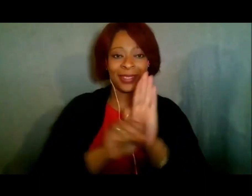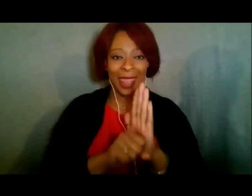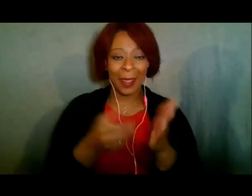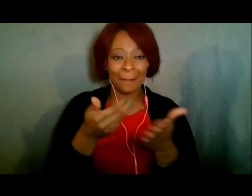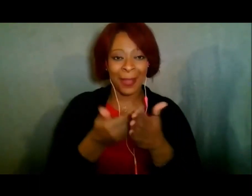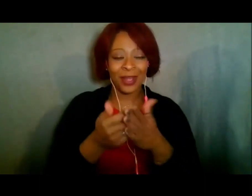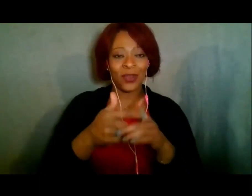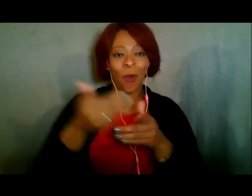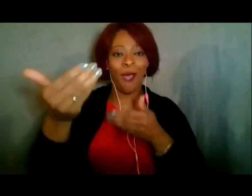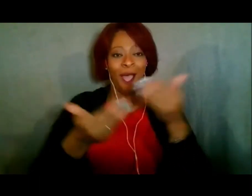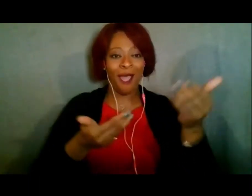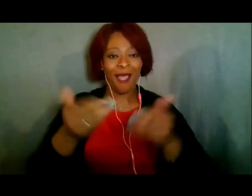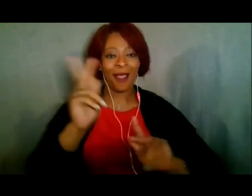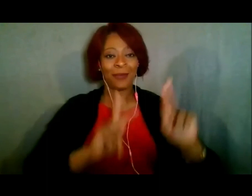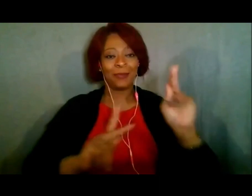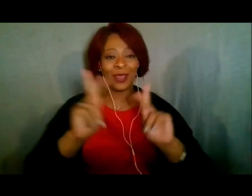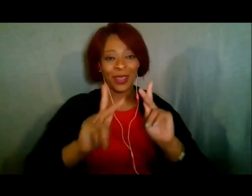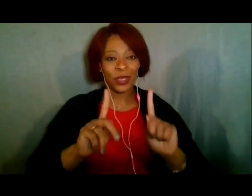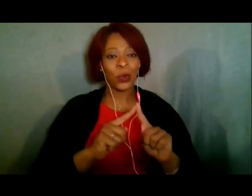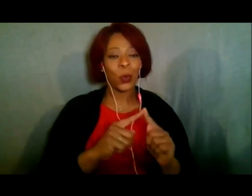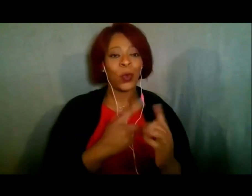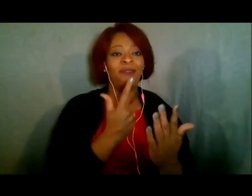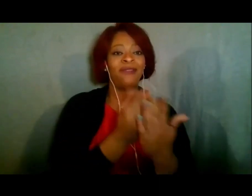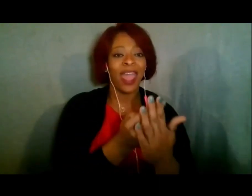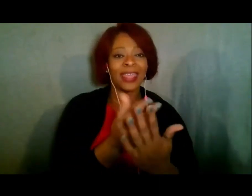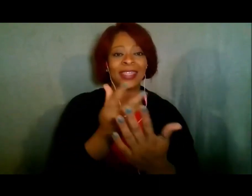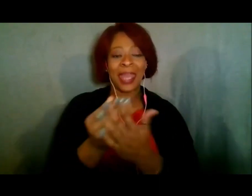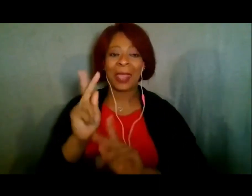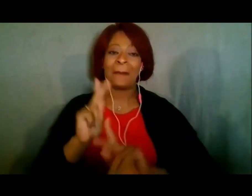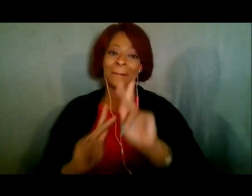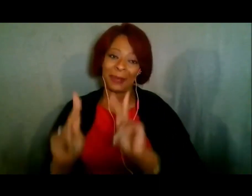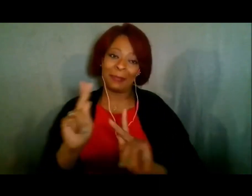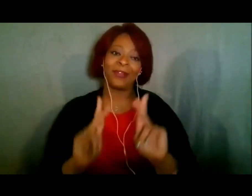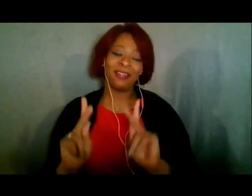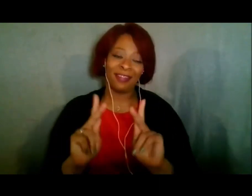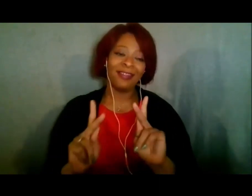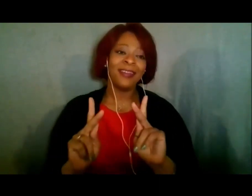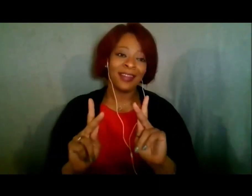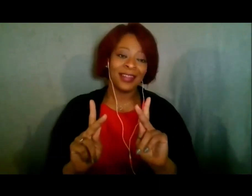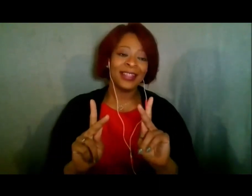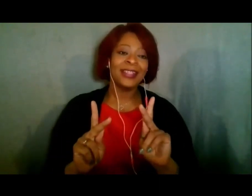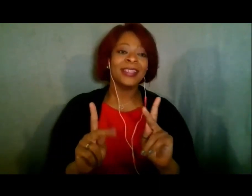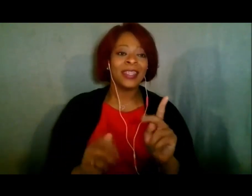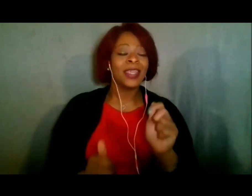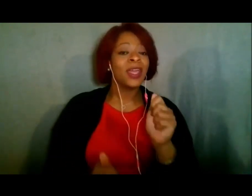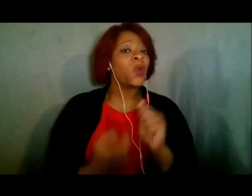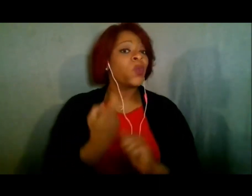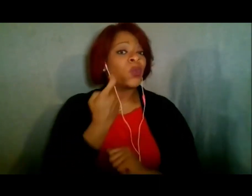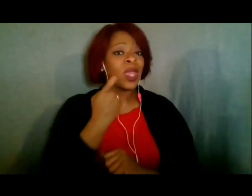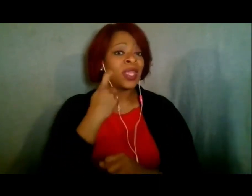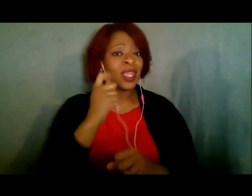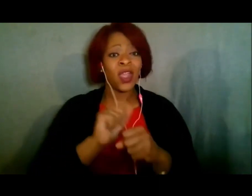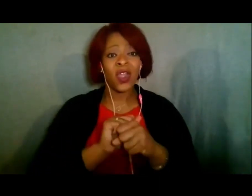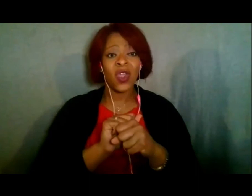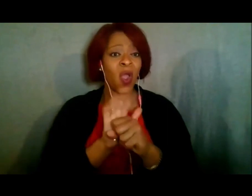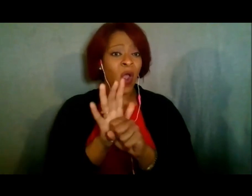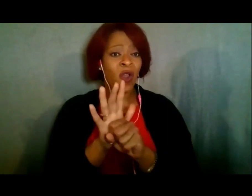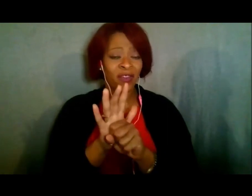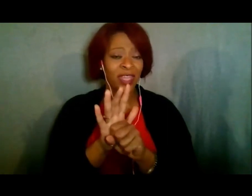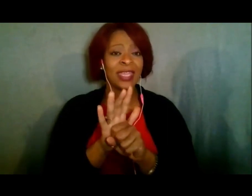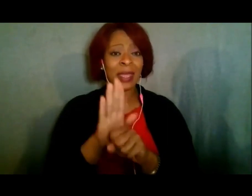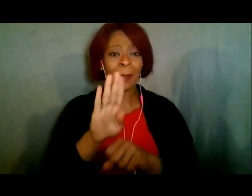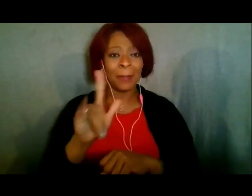to hire people to give the vaccines. So in the most recent COVID bill, they have given money